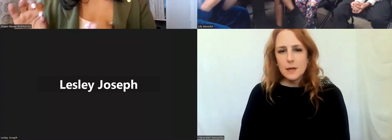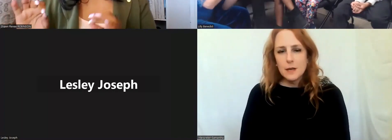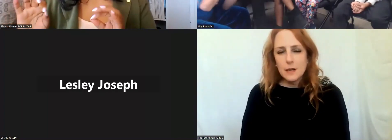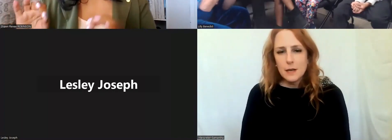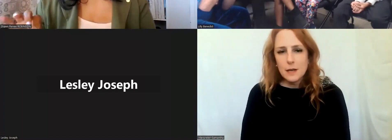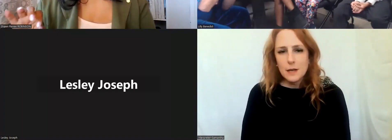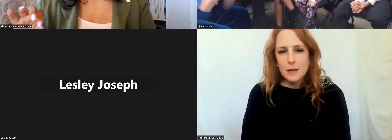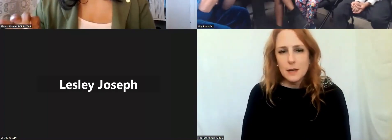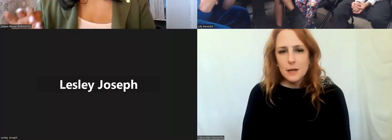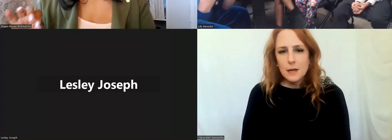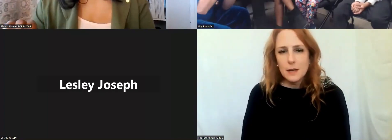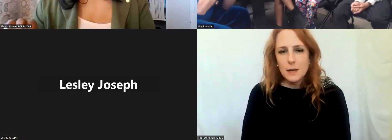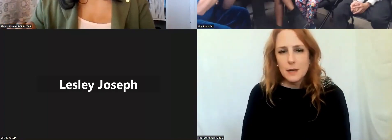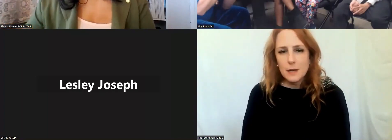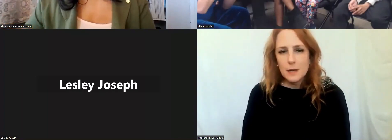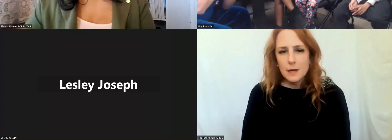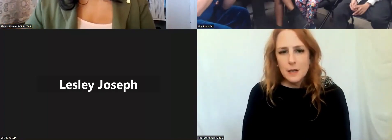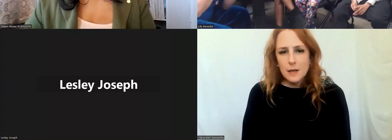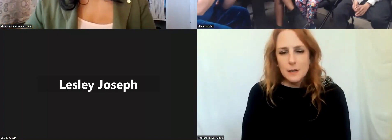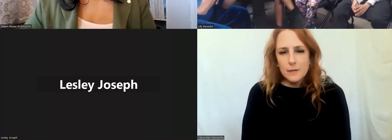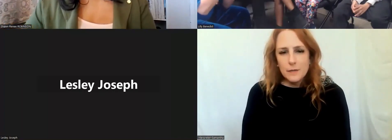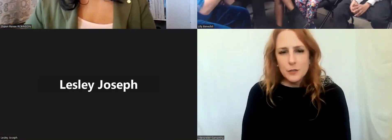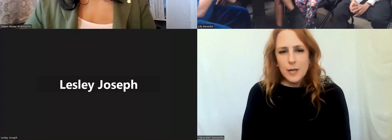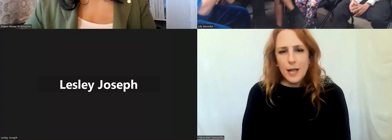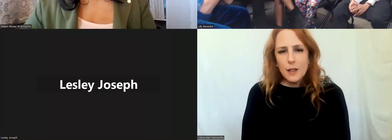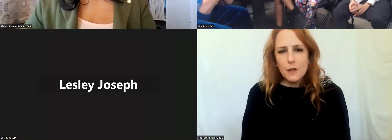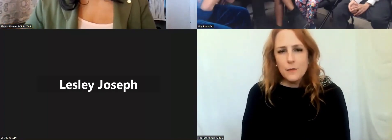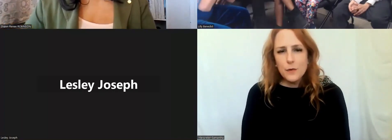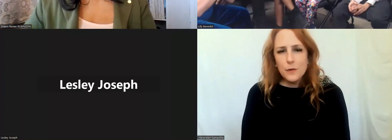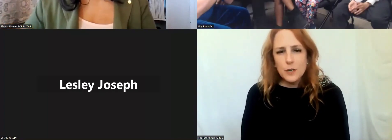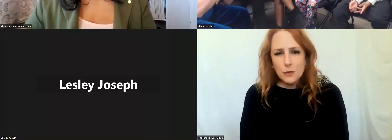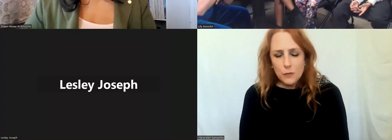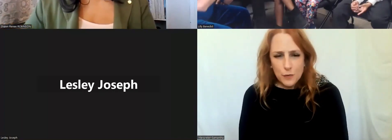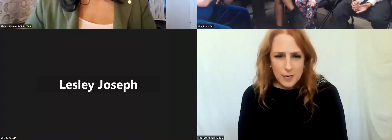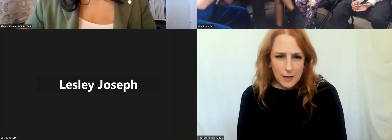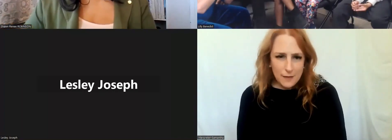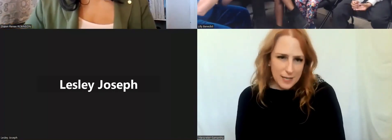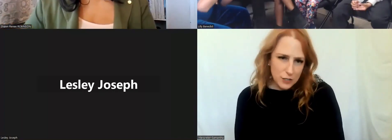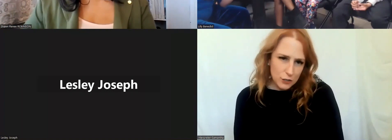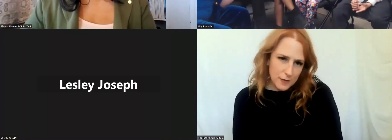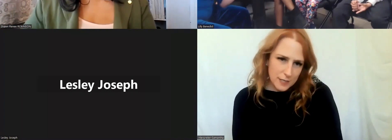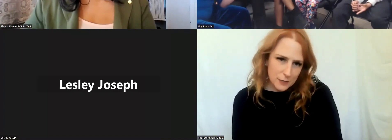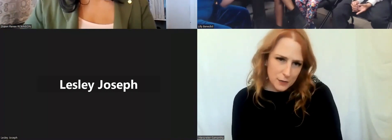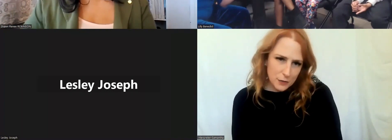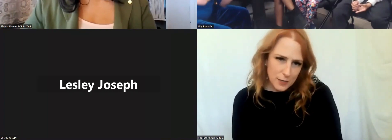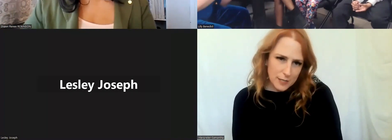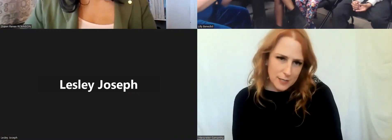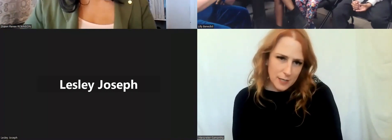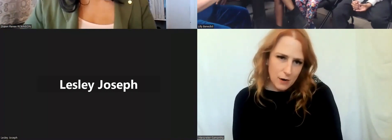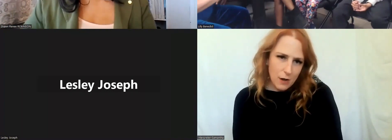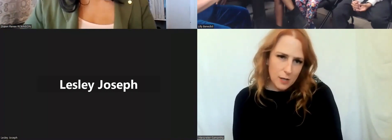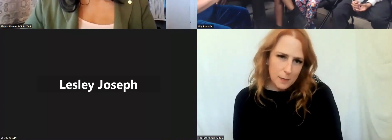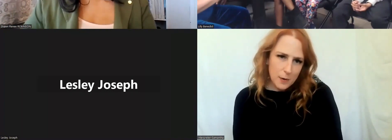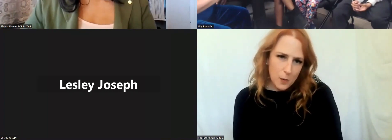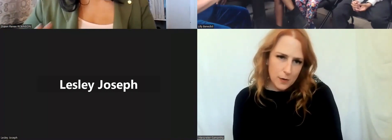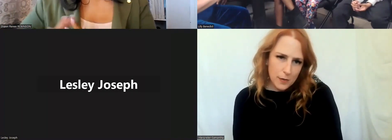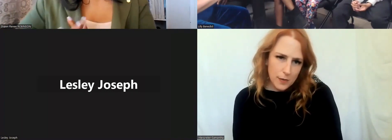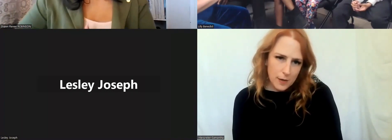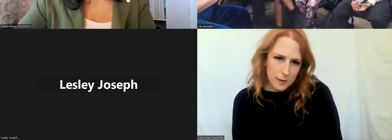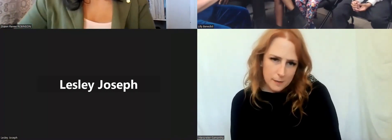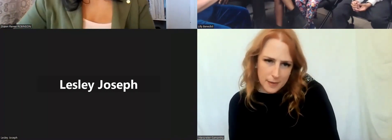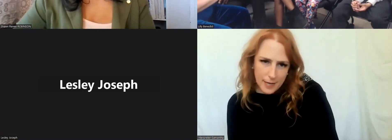how many of you are residential students? So California School for the Deaf has services for students that are all up